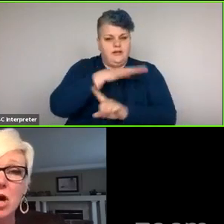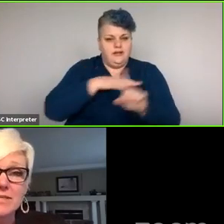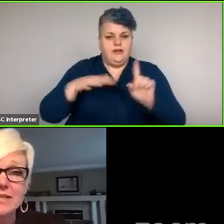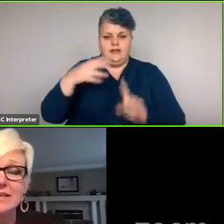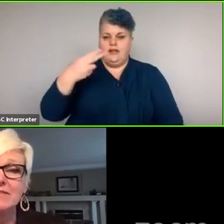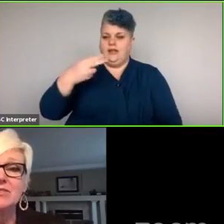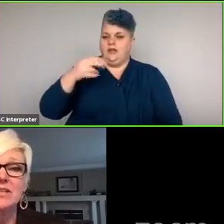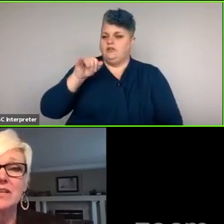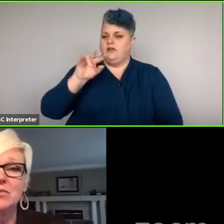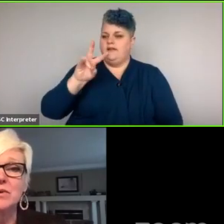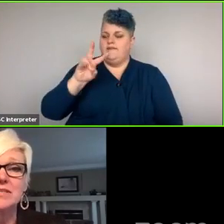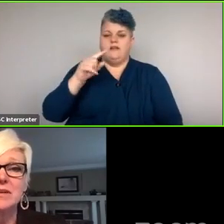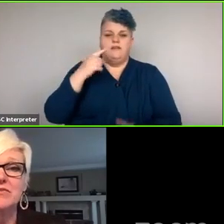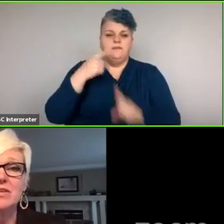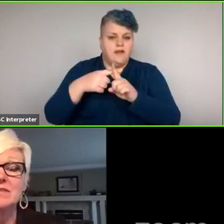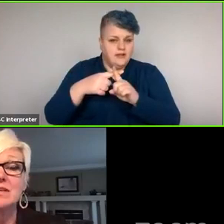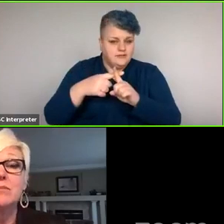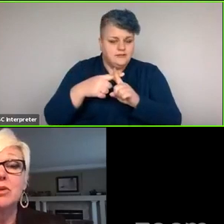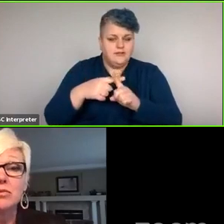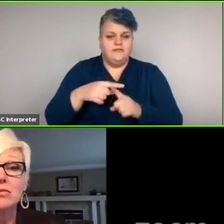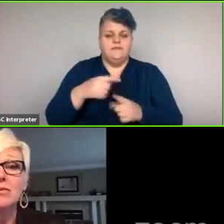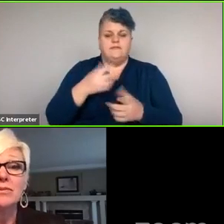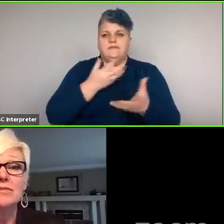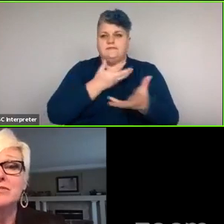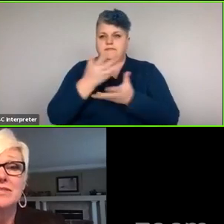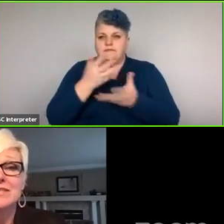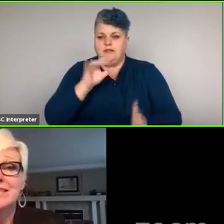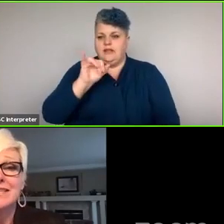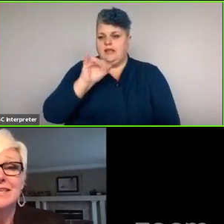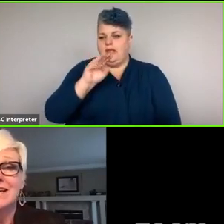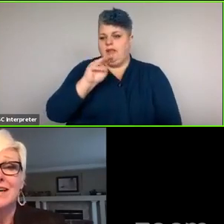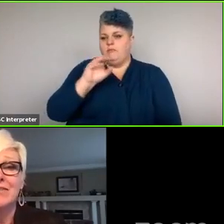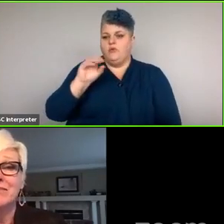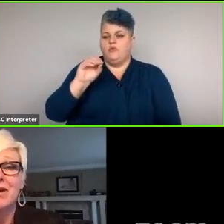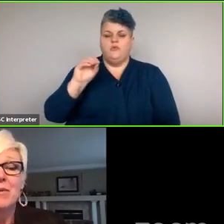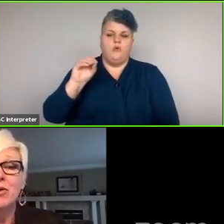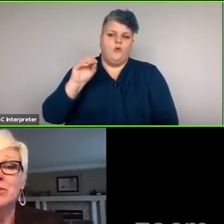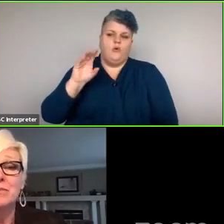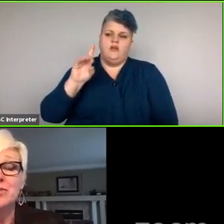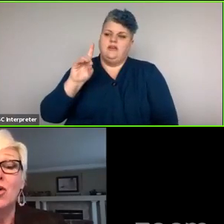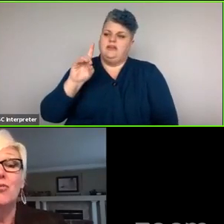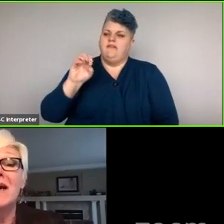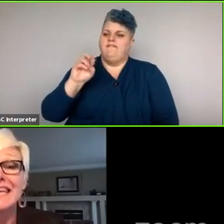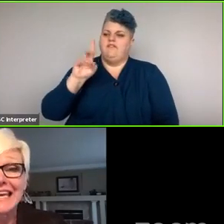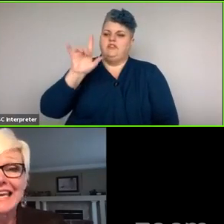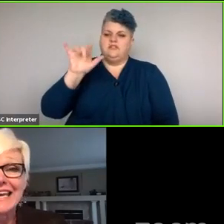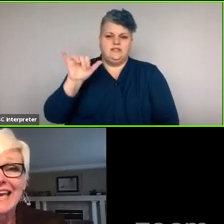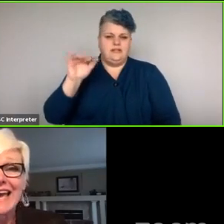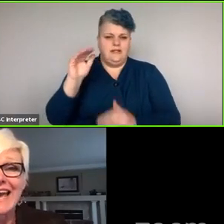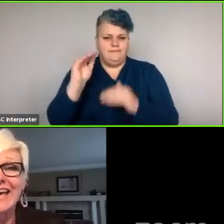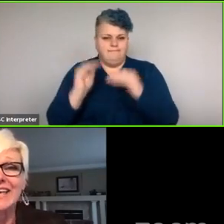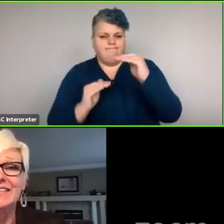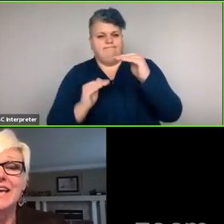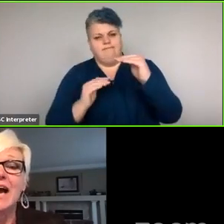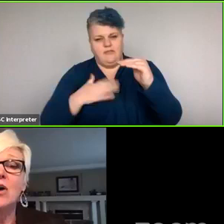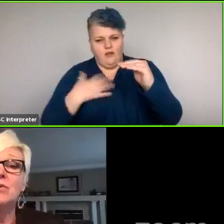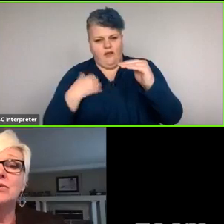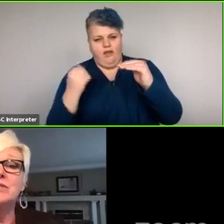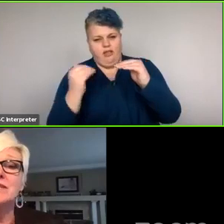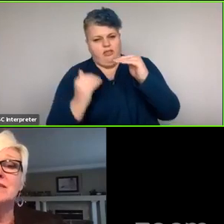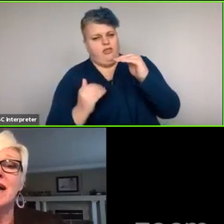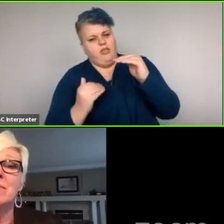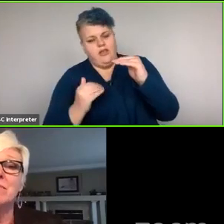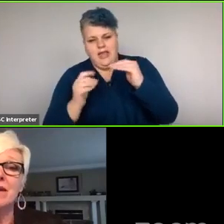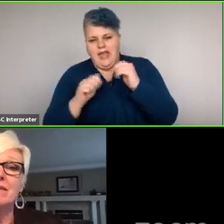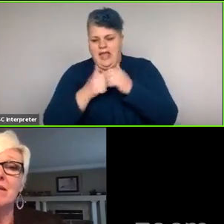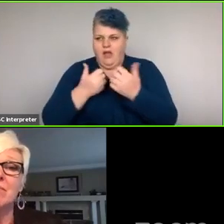HIV positive, dealing with some of these immunodeficiency problems already? And how